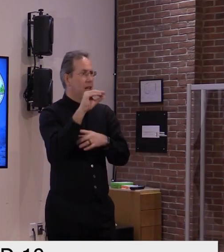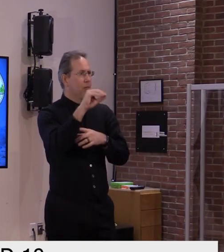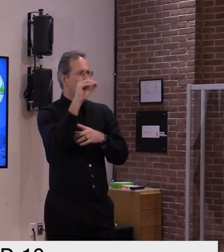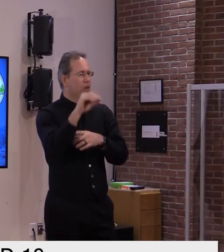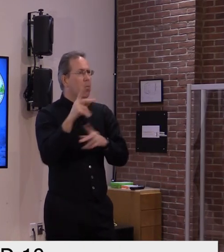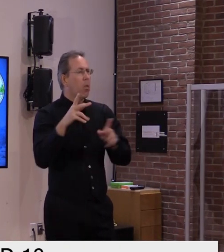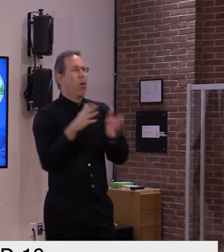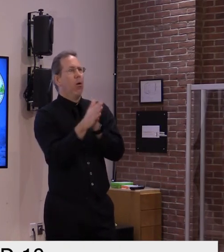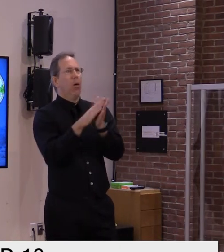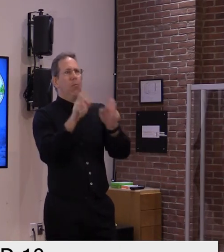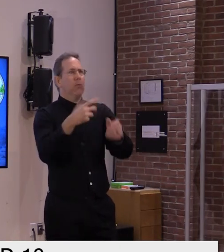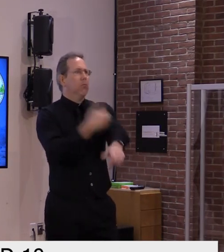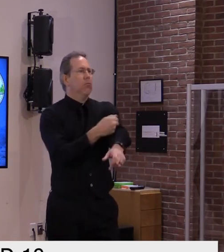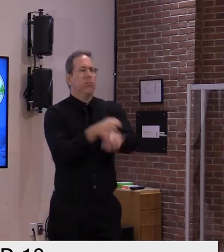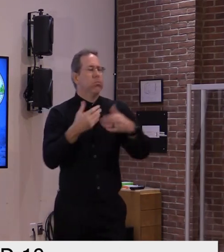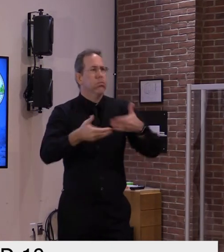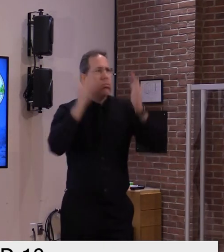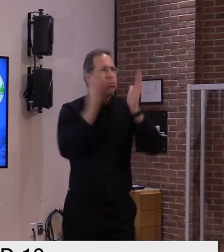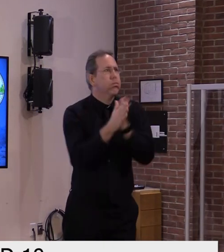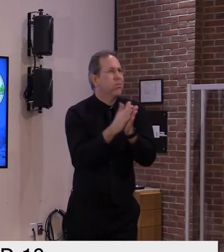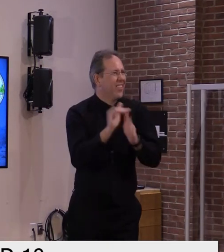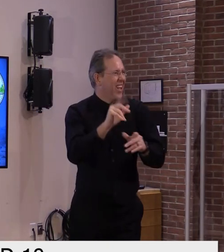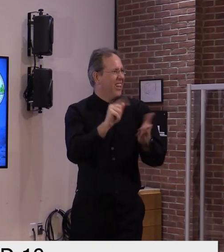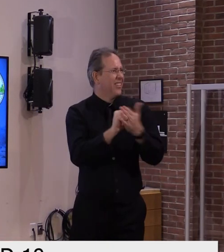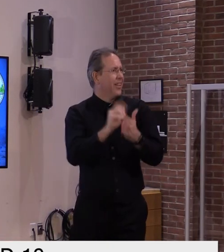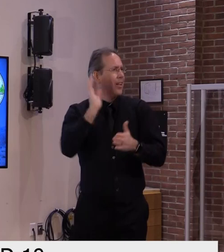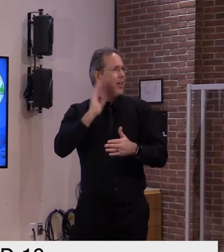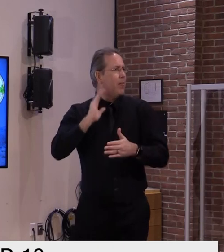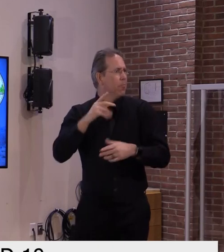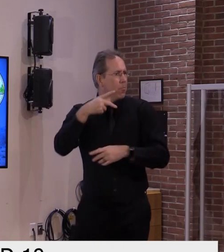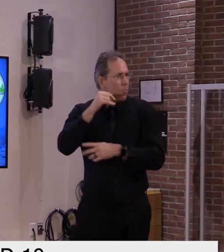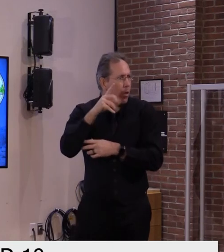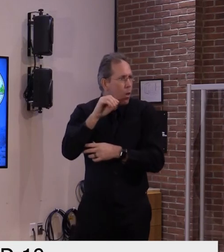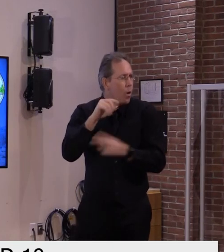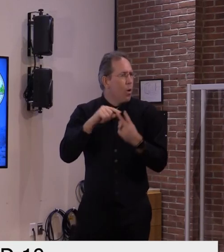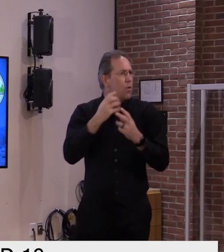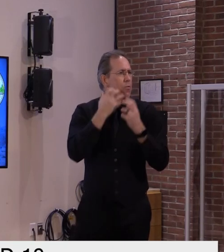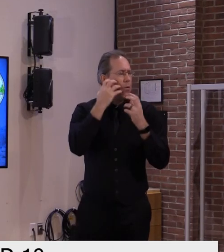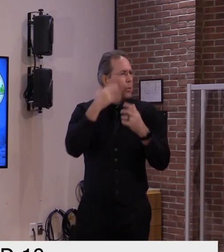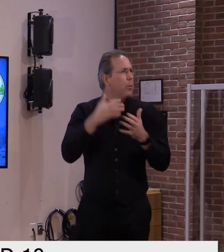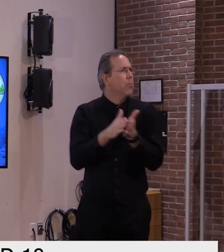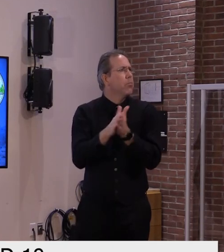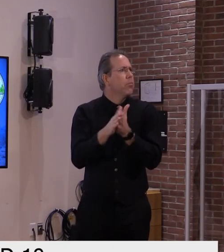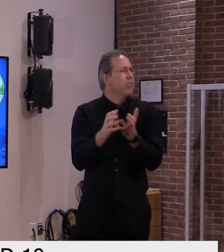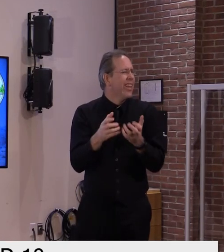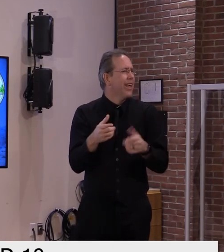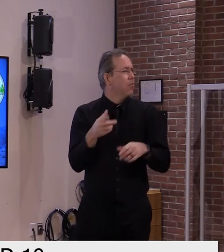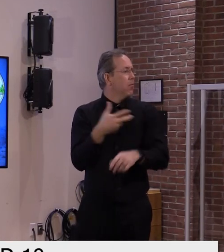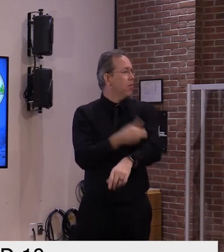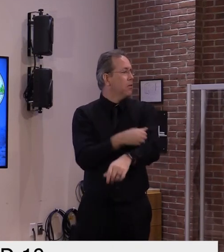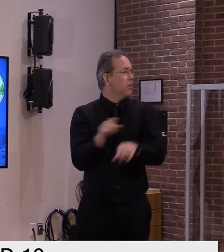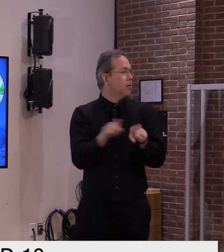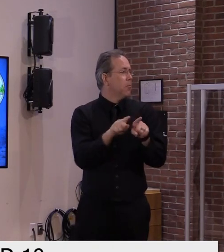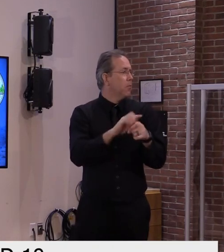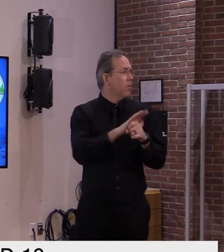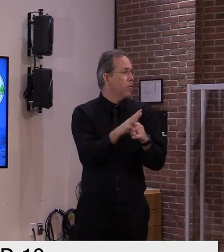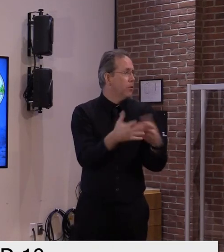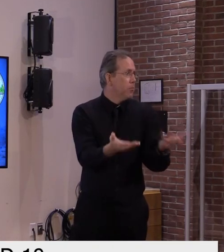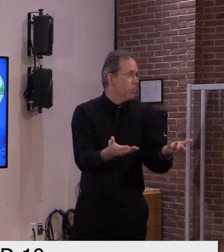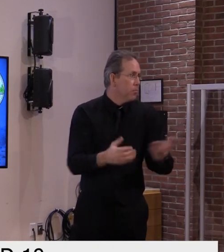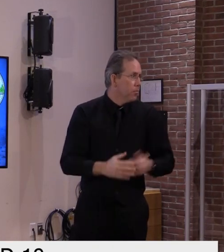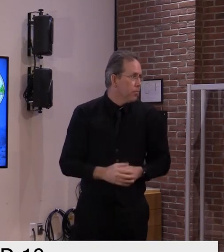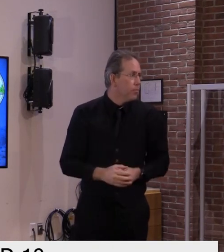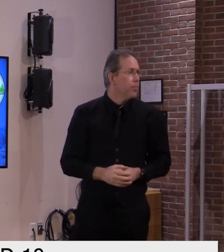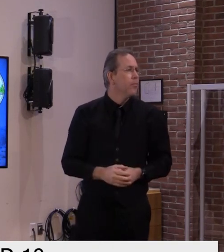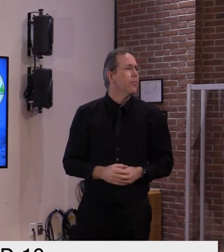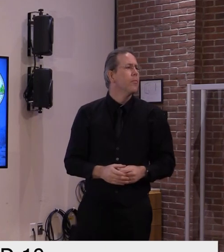Okay. And if I may, of Secretary Smith, I understand AHS has put out a request for proposal for vaccination partners